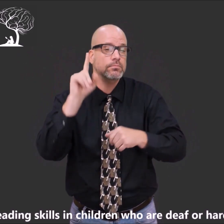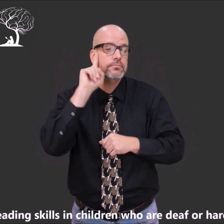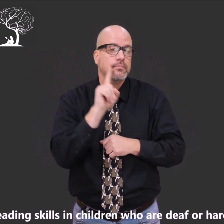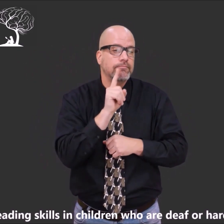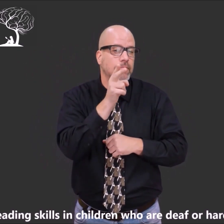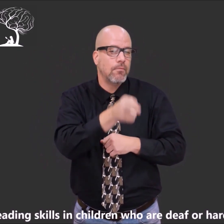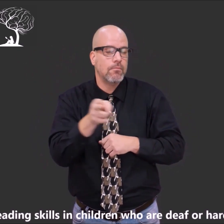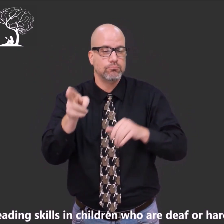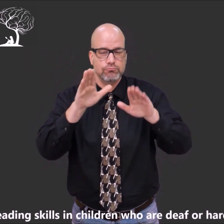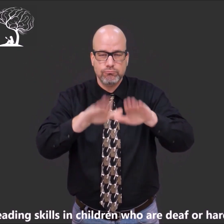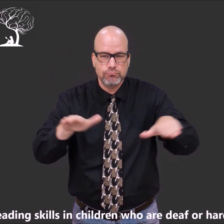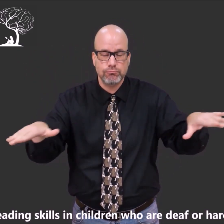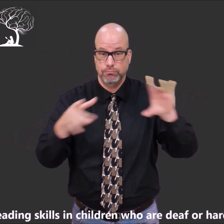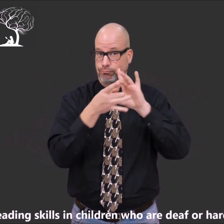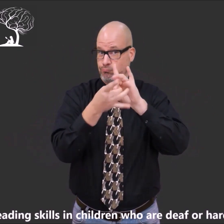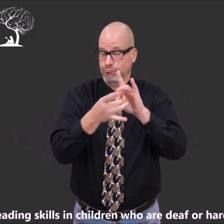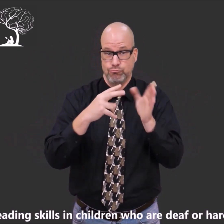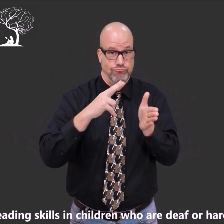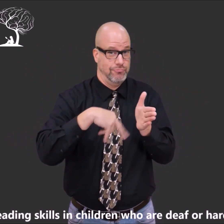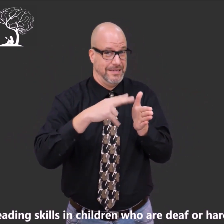skills in children who are deaf or hard of hearing.